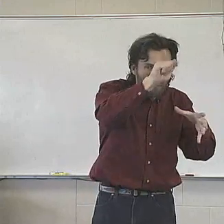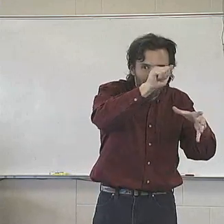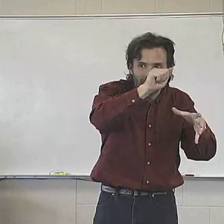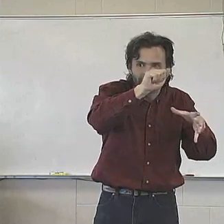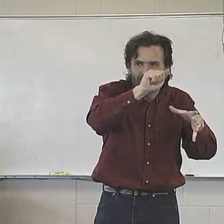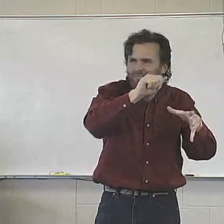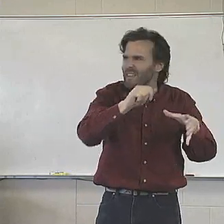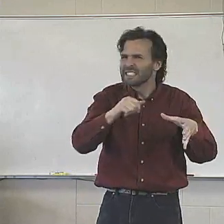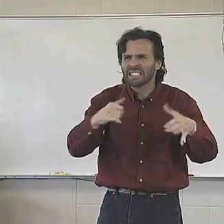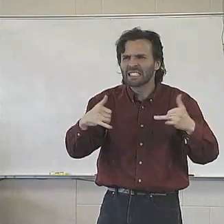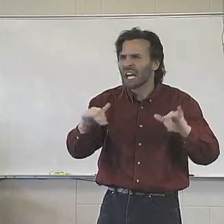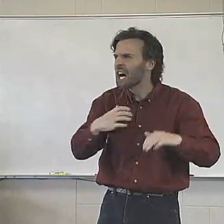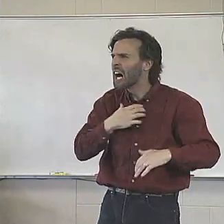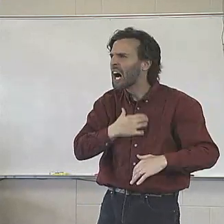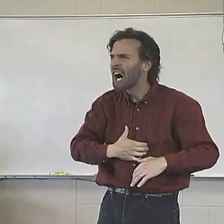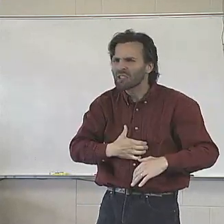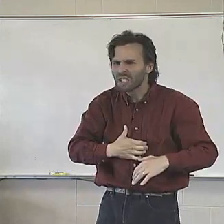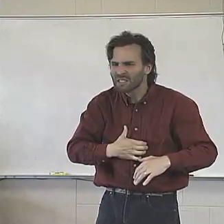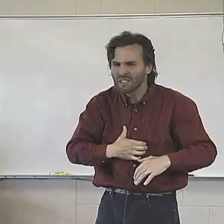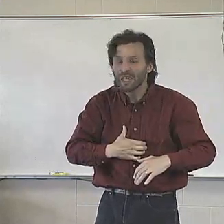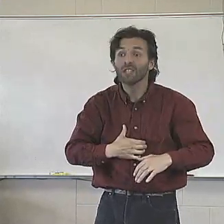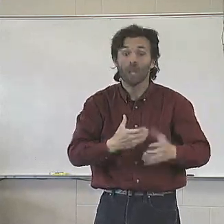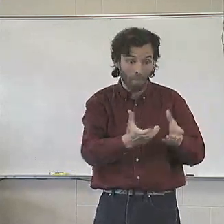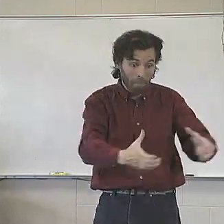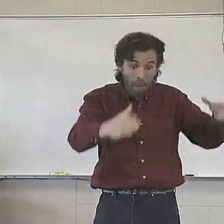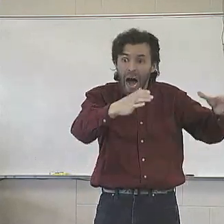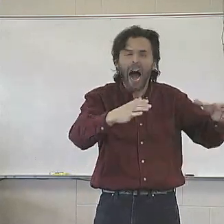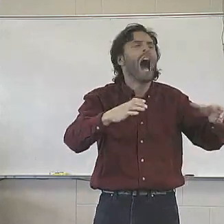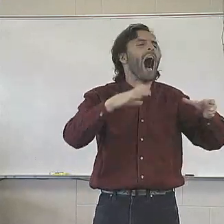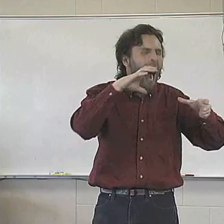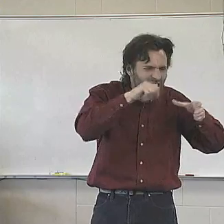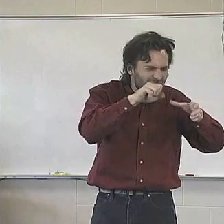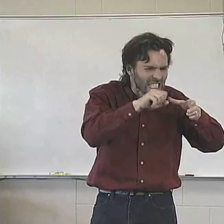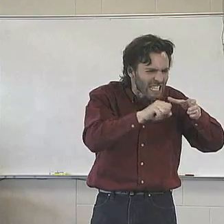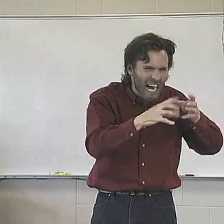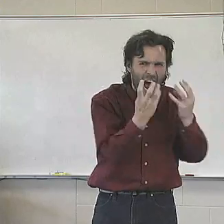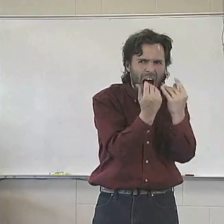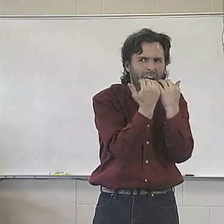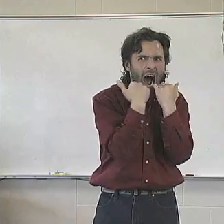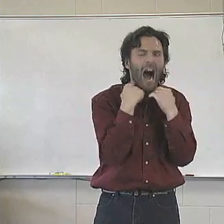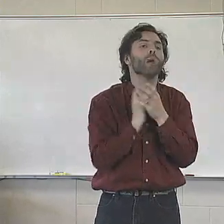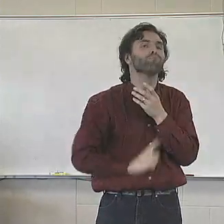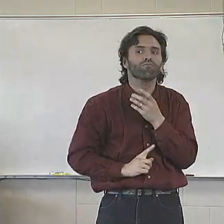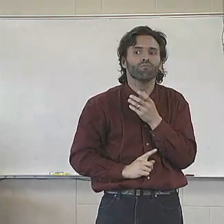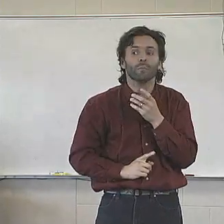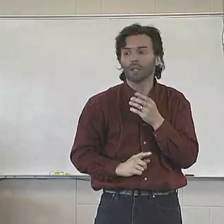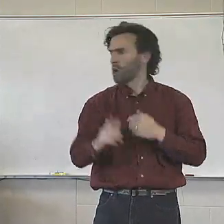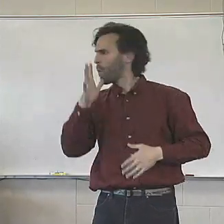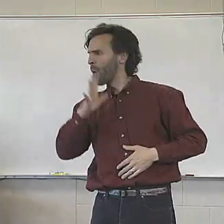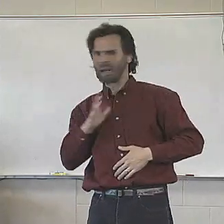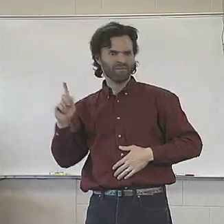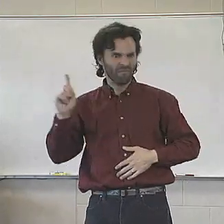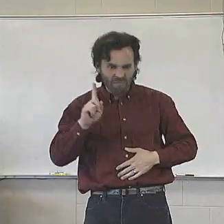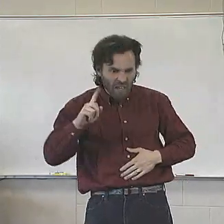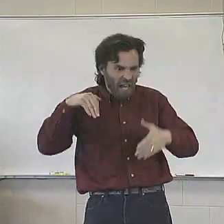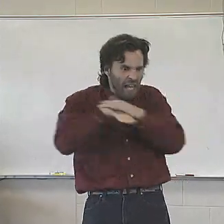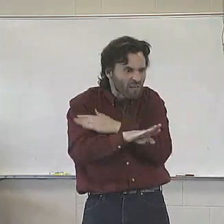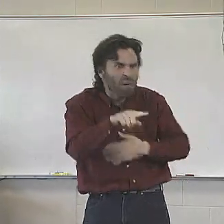still hungry, so he ate the pot as well. Well, just then the old woman walked in the door, and she looked at her cat, and she said,